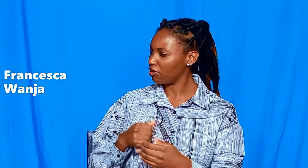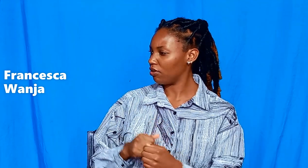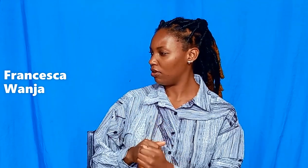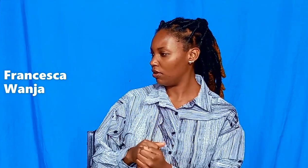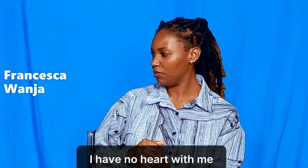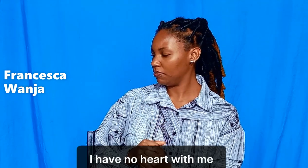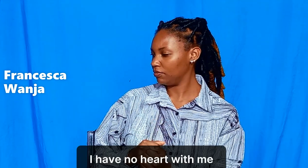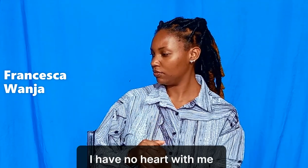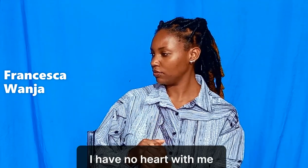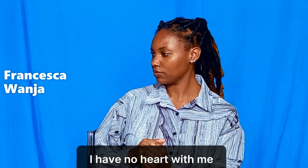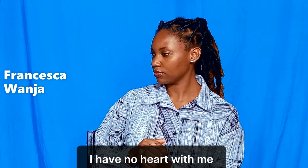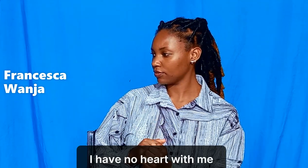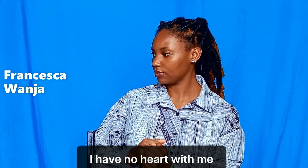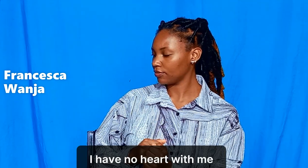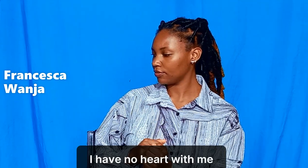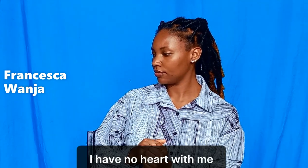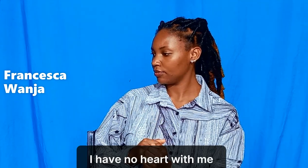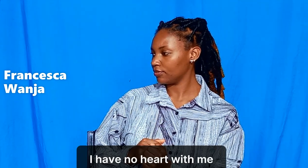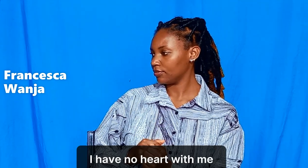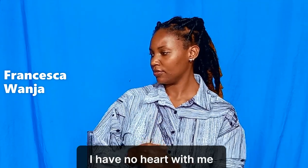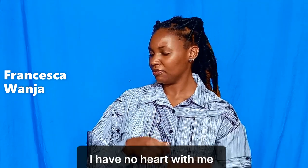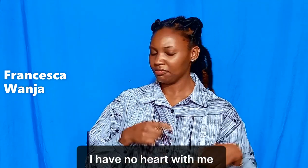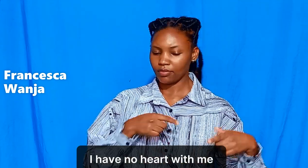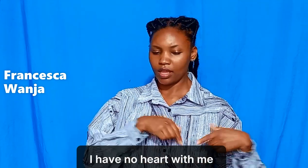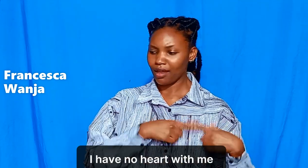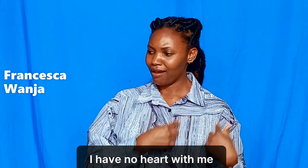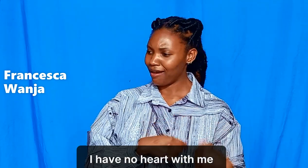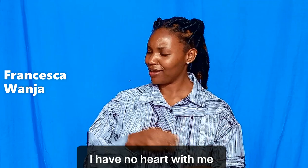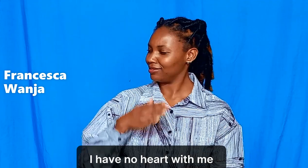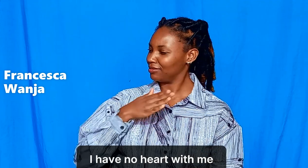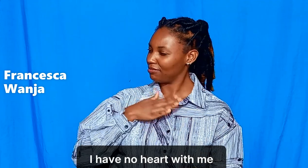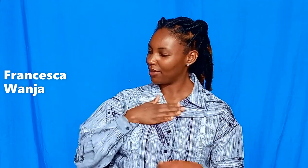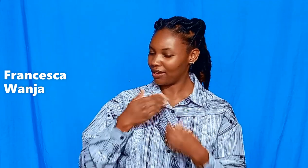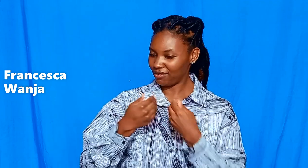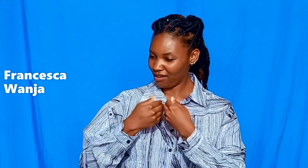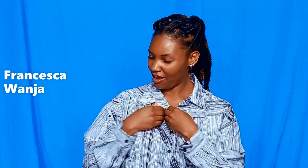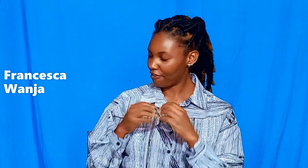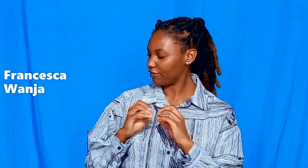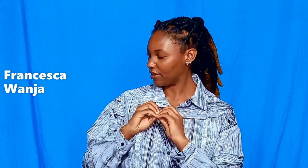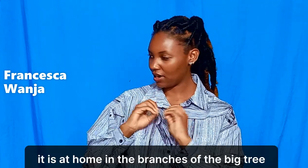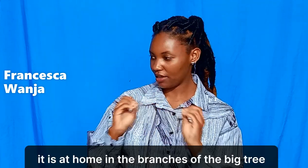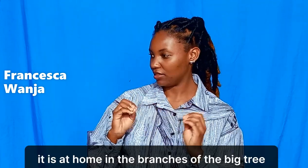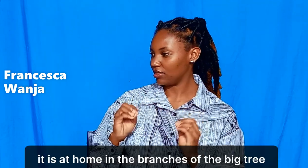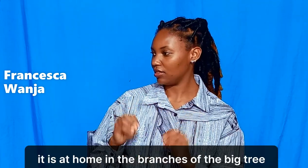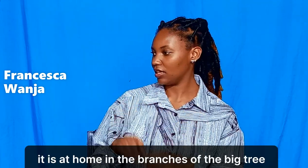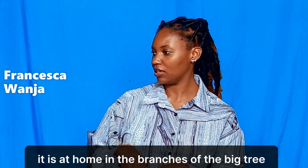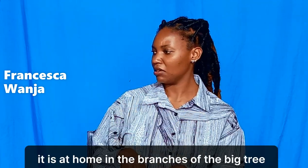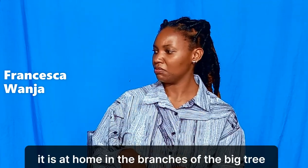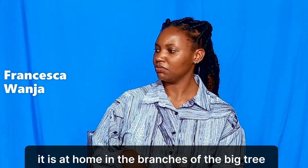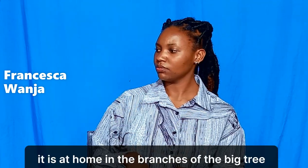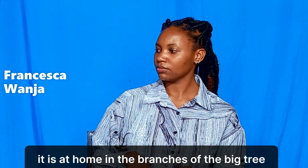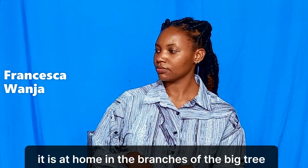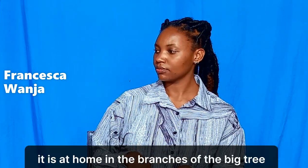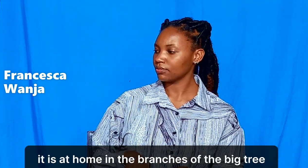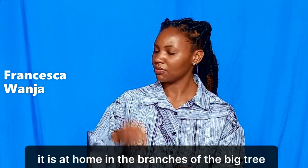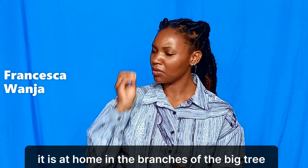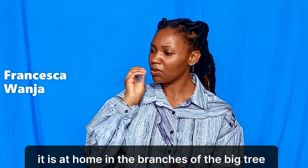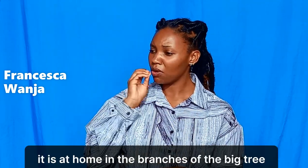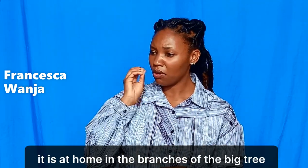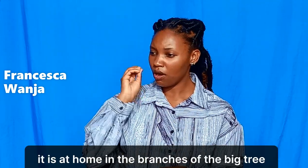I have no heart with me. It is at home, in the branches